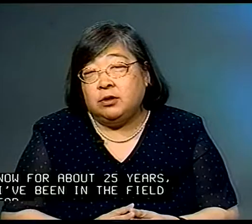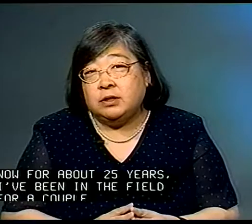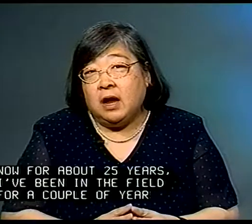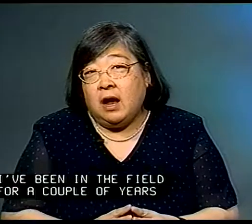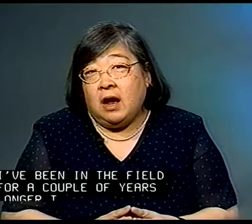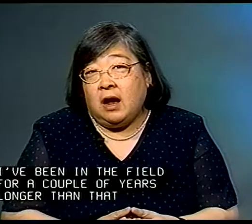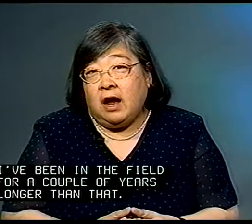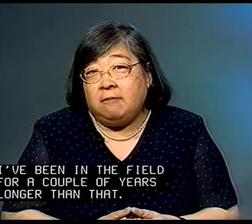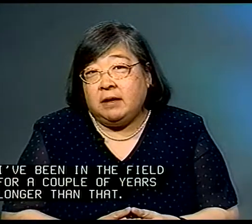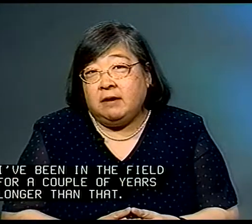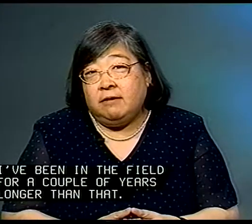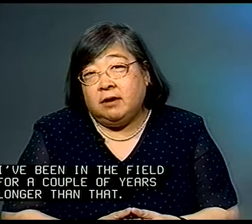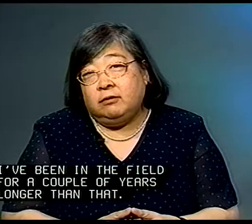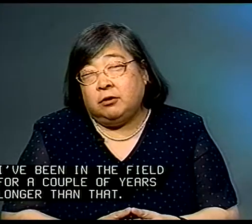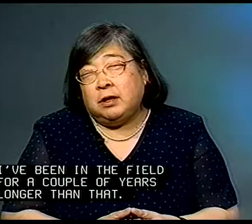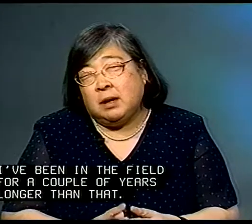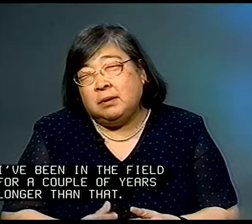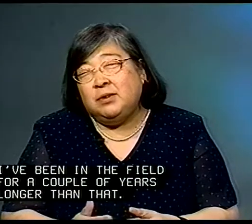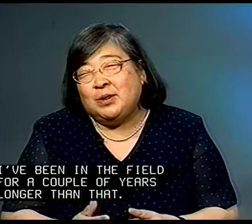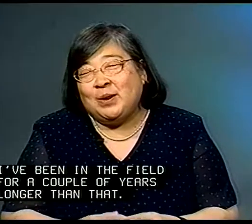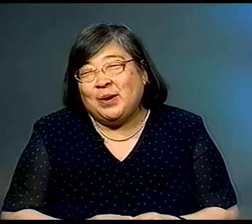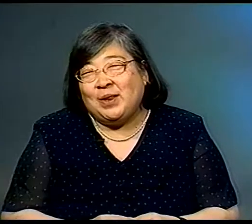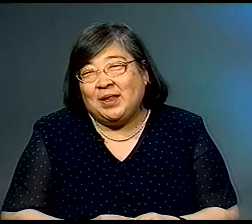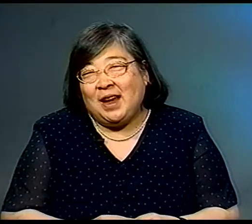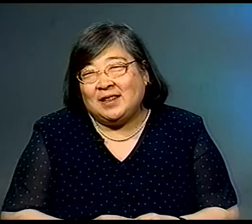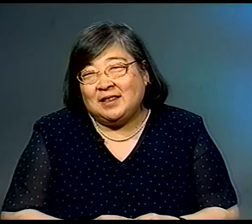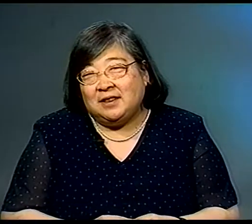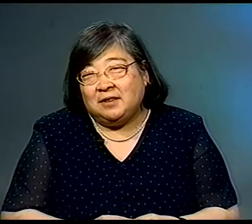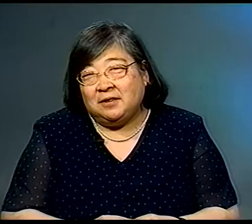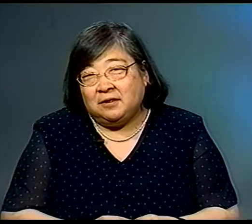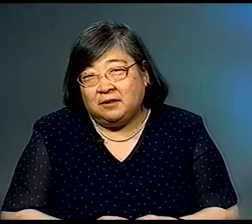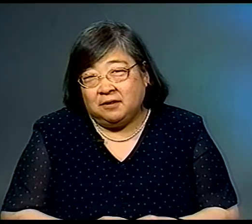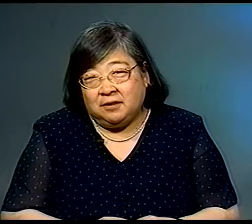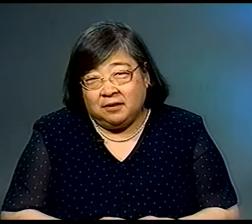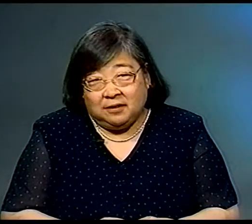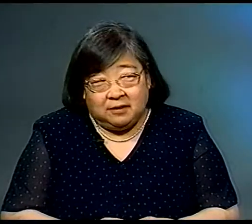years. I've been in the field for a couple of years longer than that.